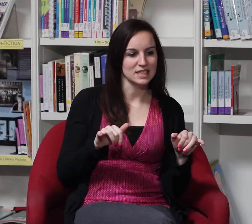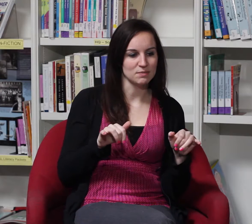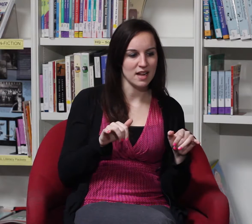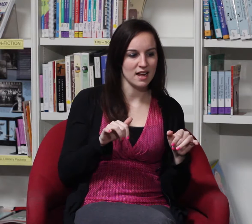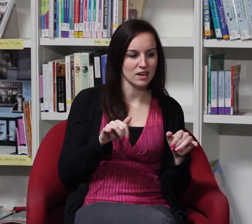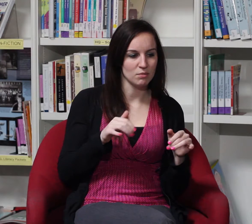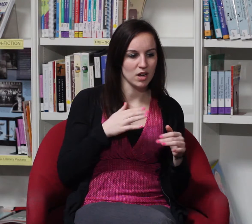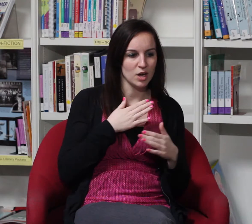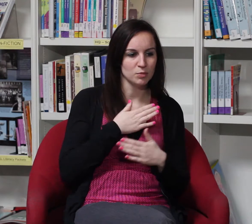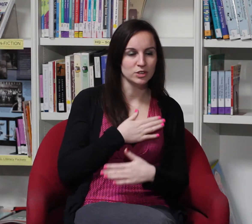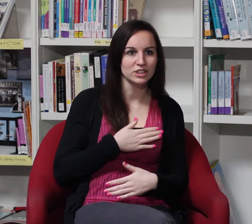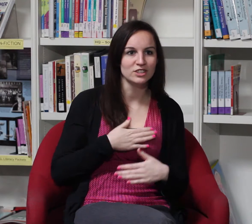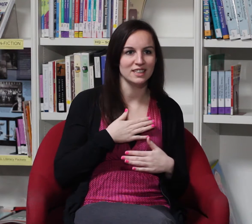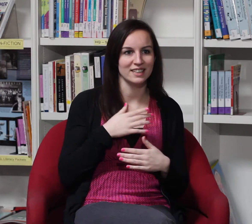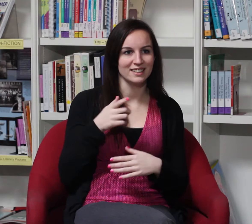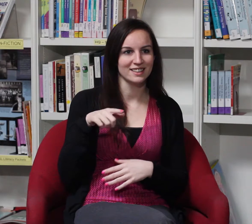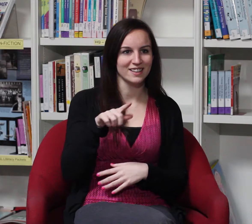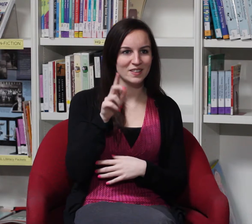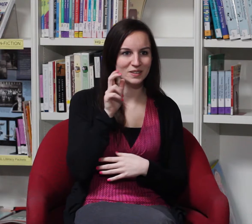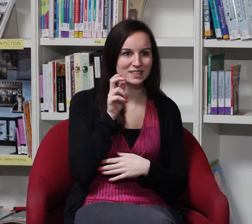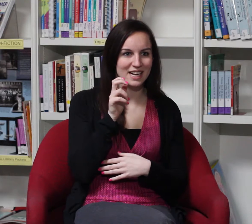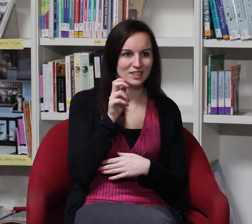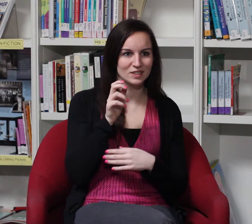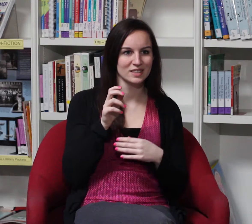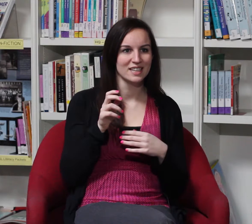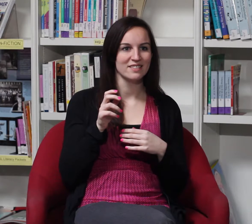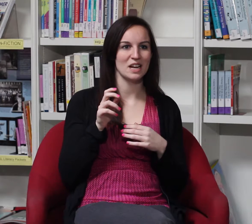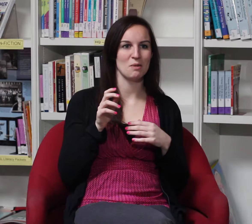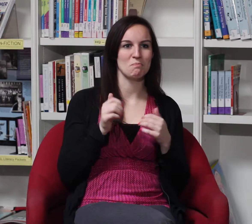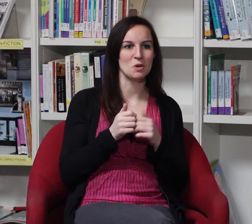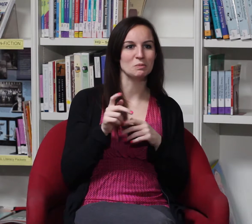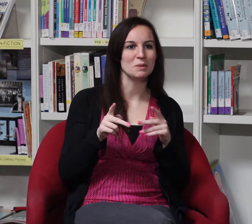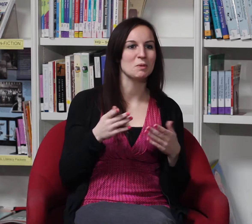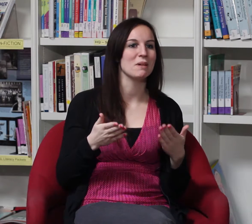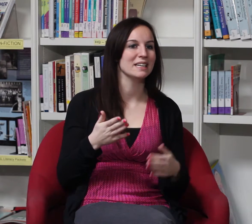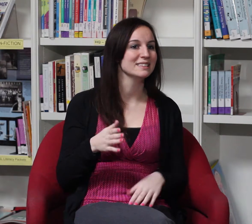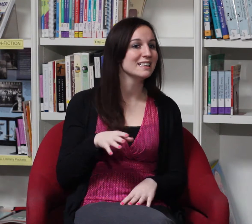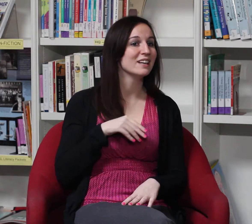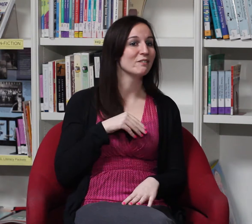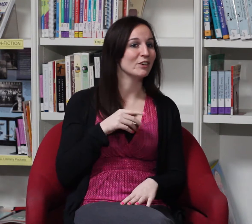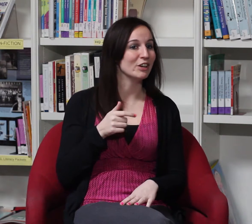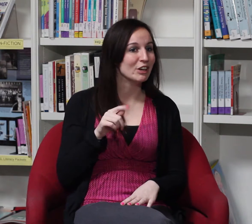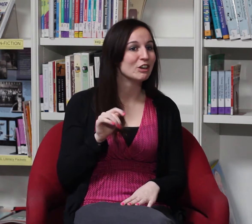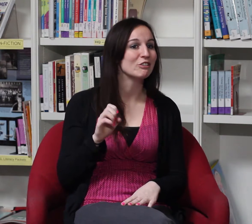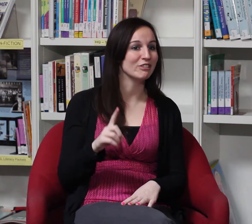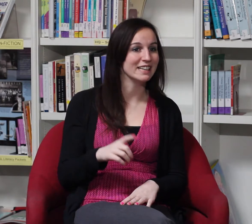same time appreciate those sounds that most people might take for